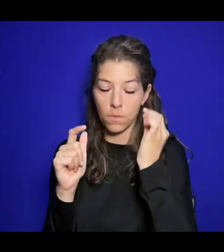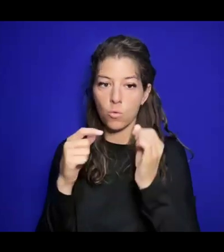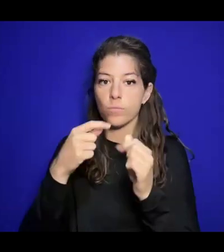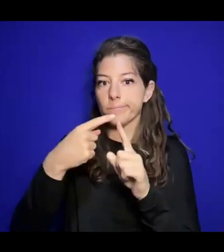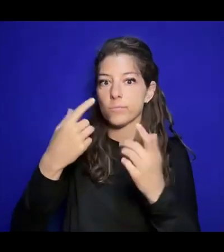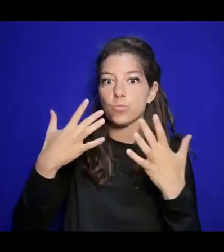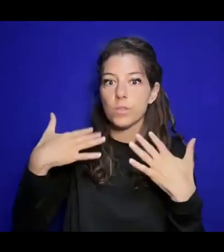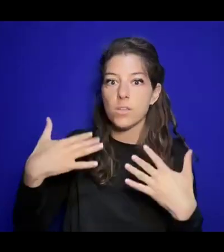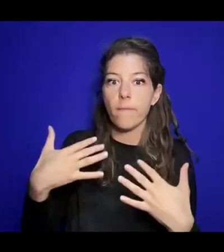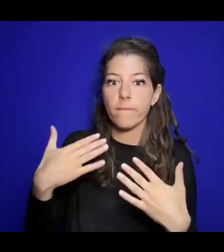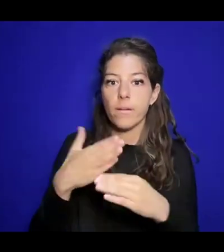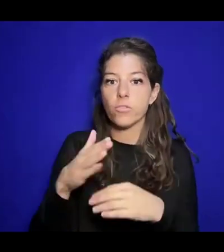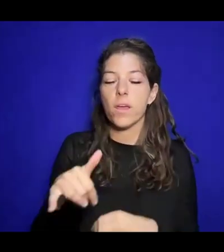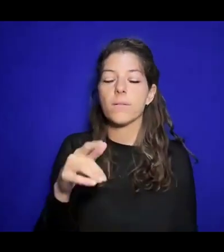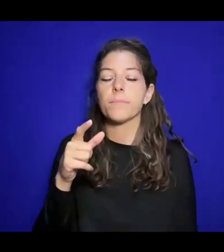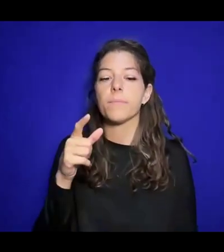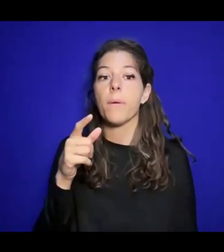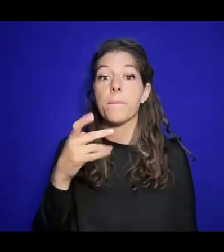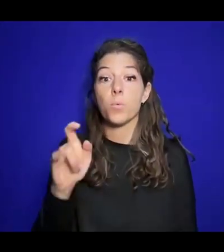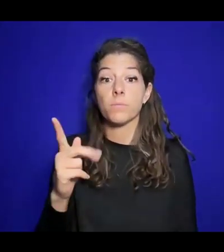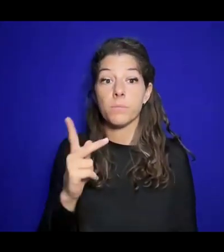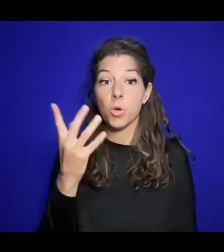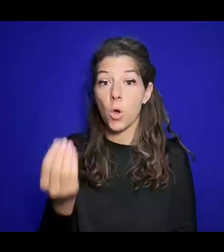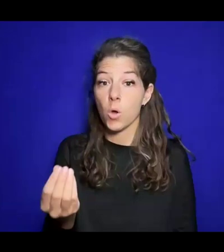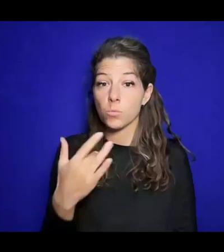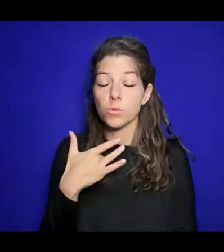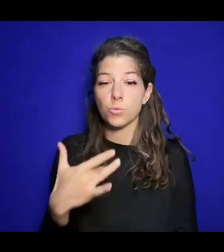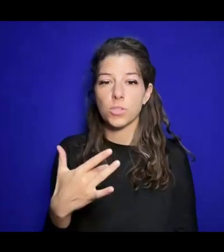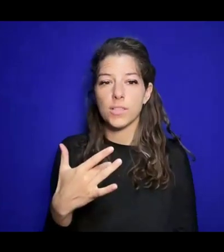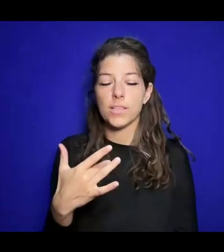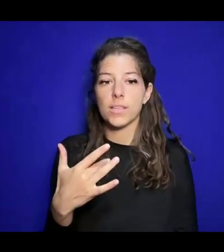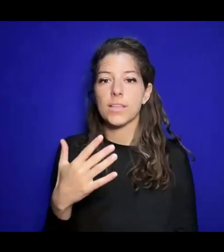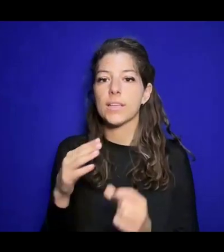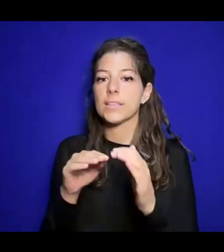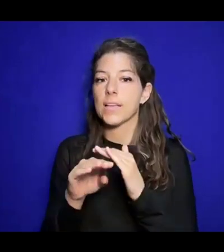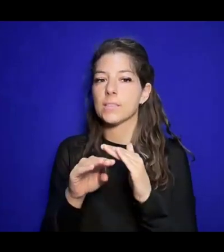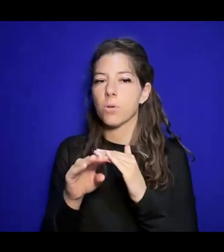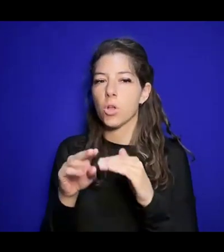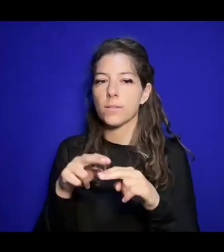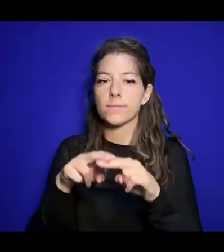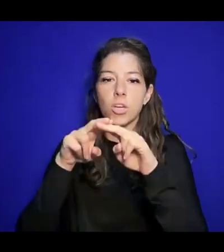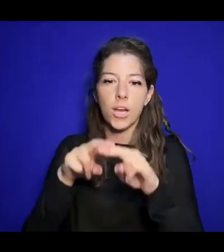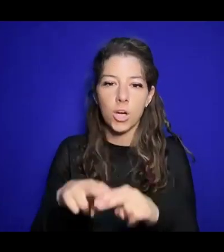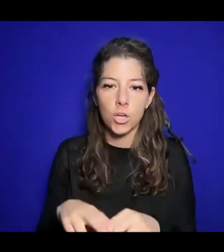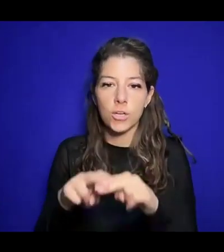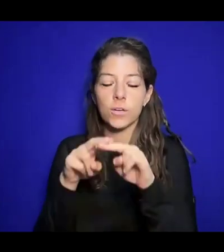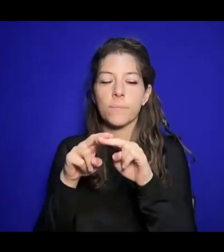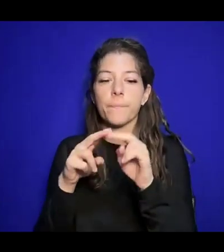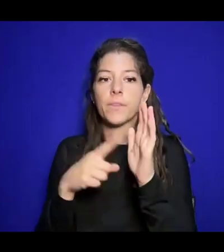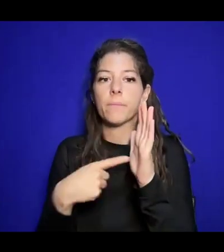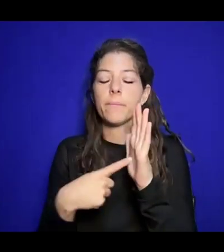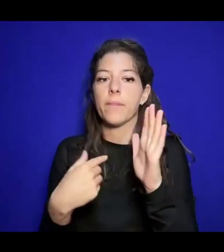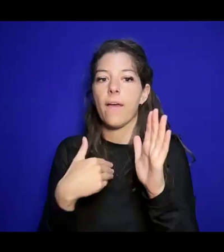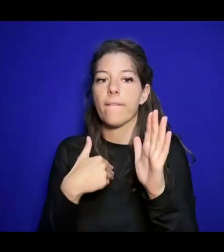usually in pools that where people go, there's usually like an accessible lift or chair. They sometimes